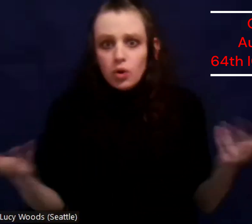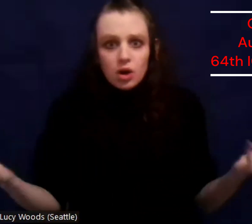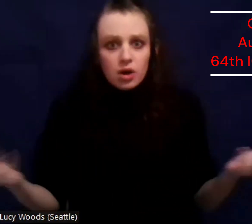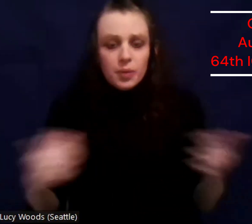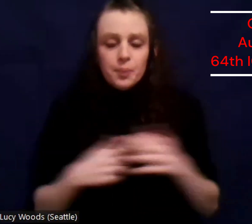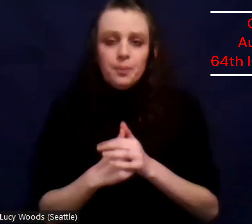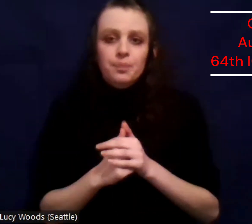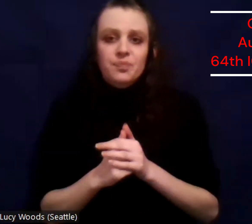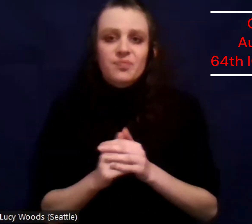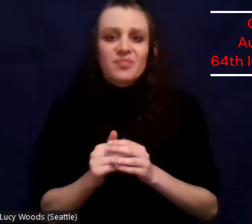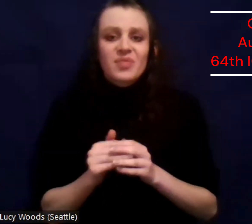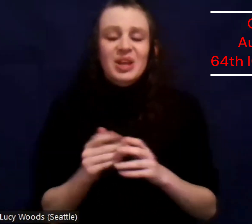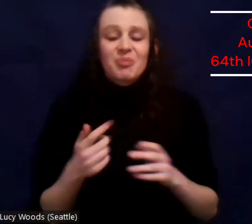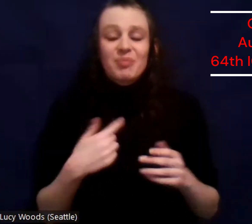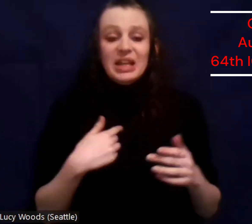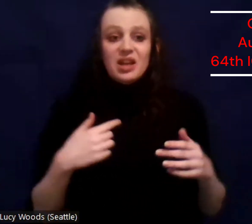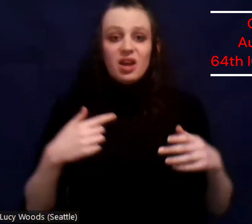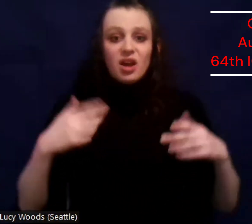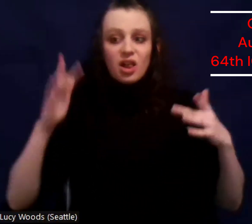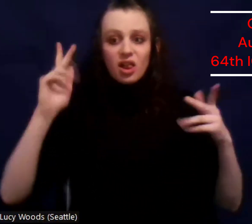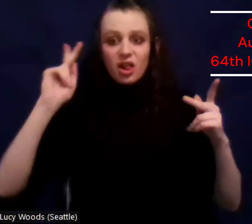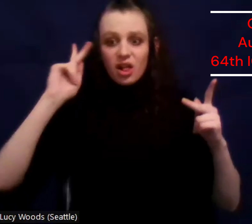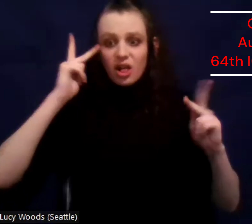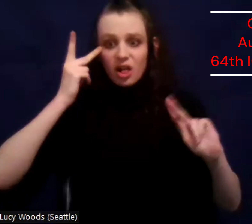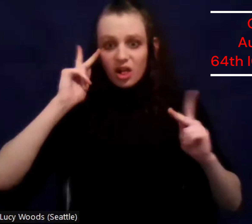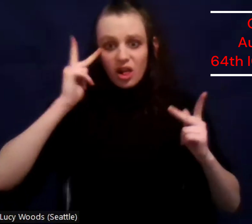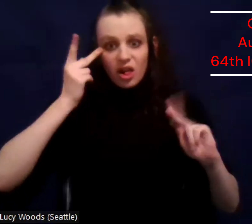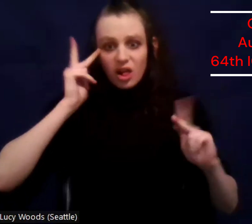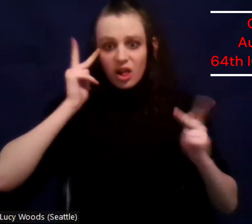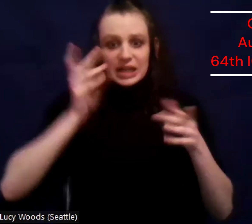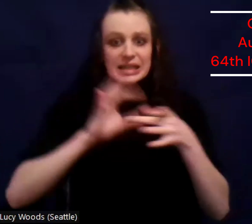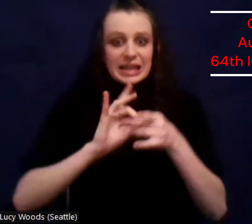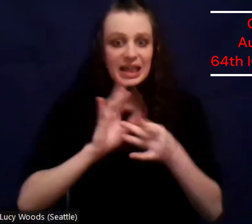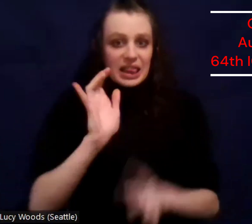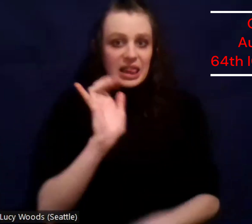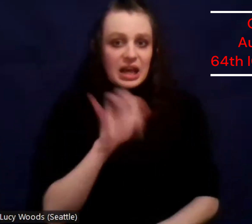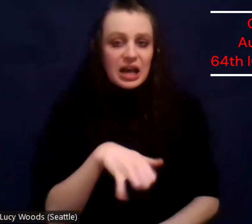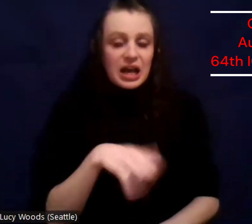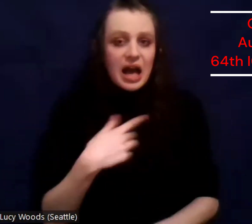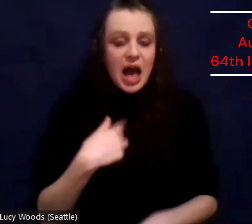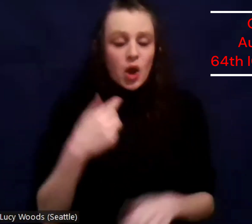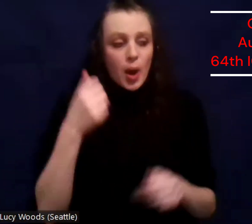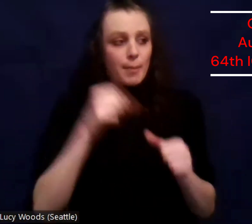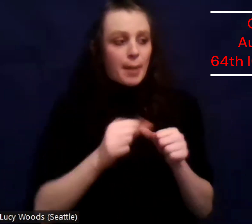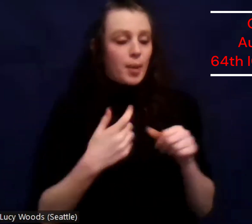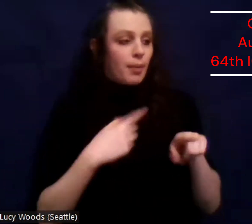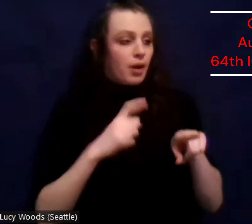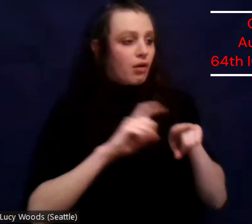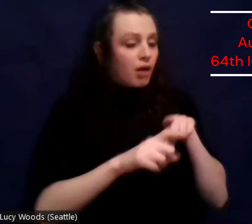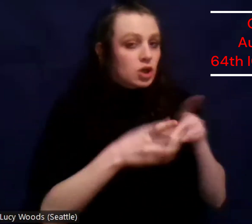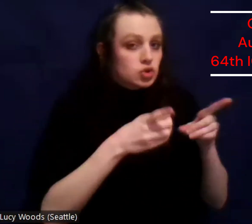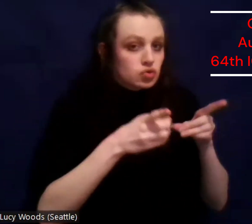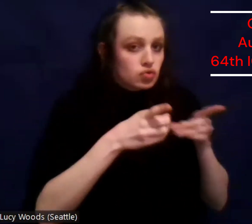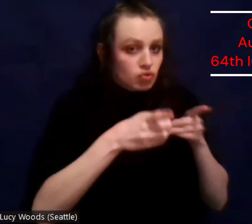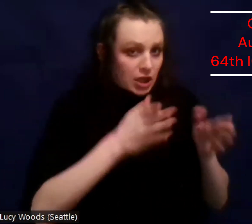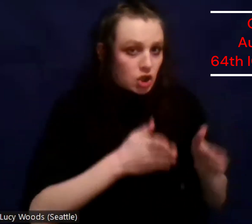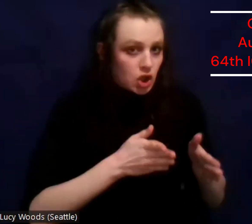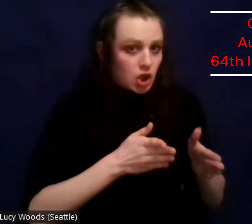I was in such a panic from that. I remember calling the director the next day,